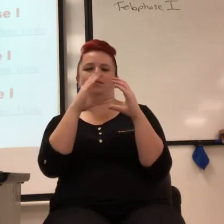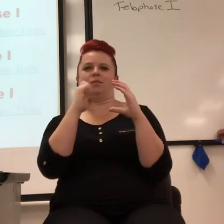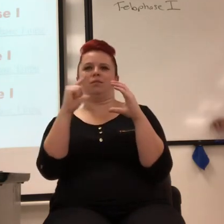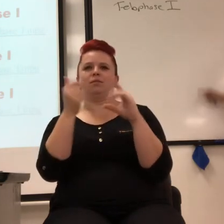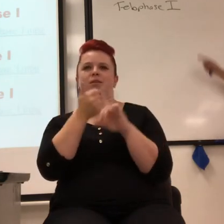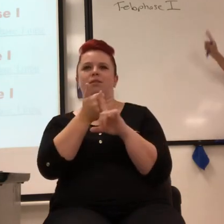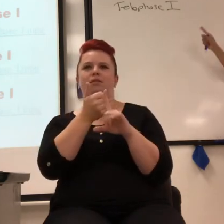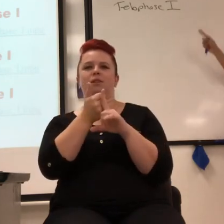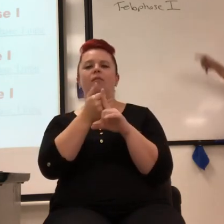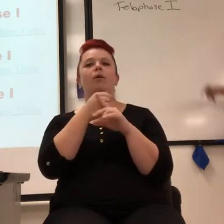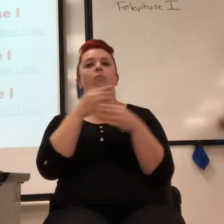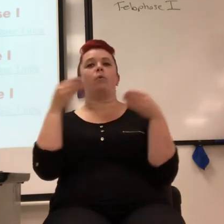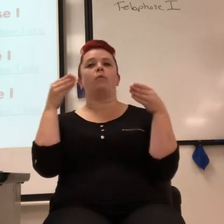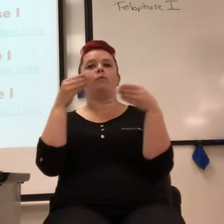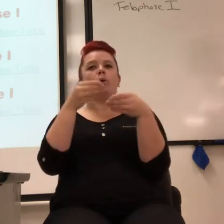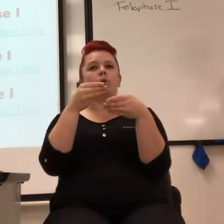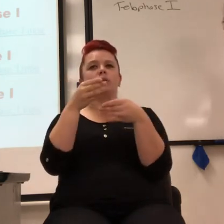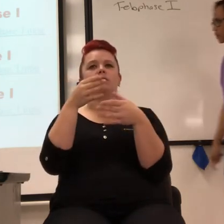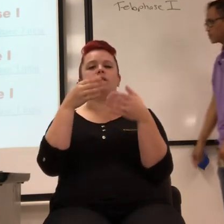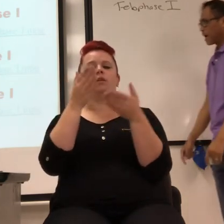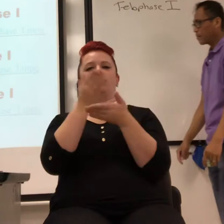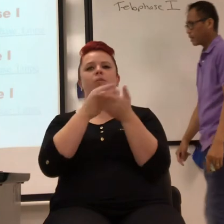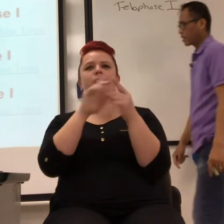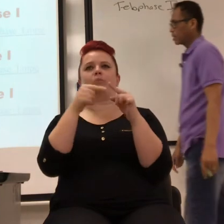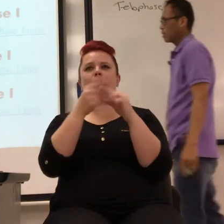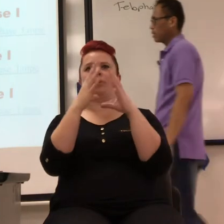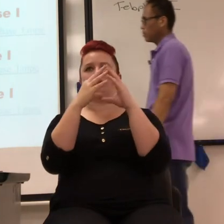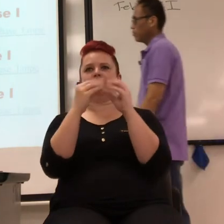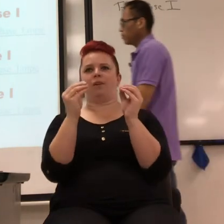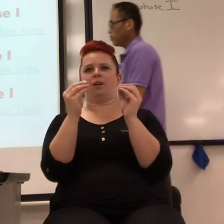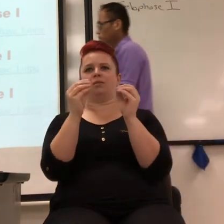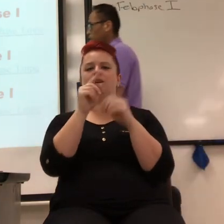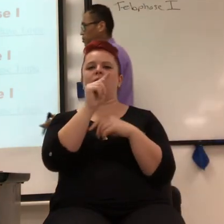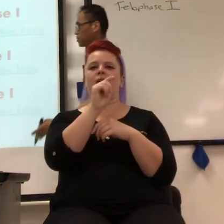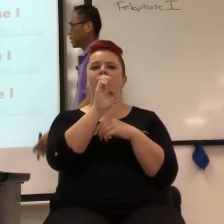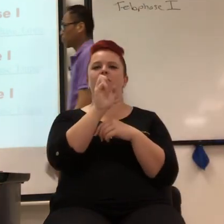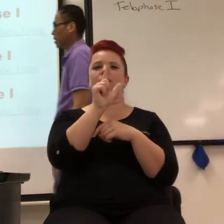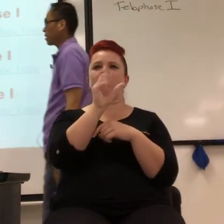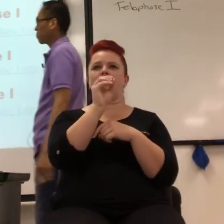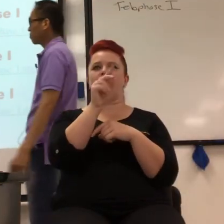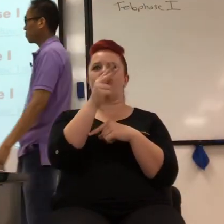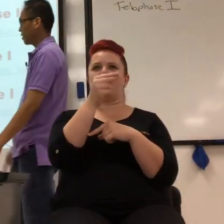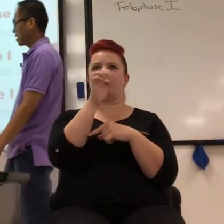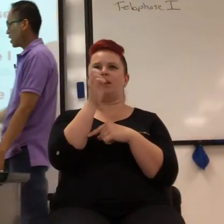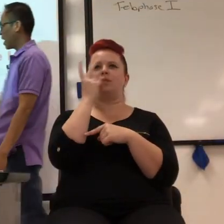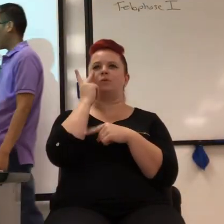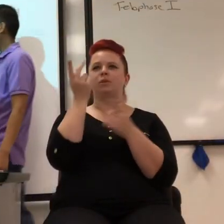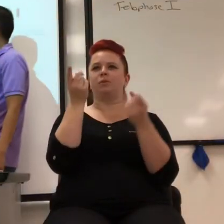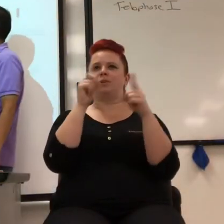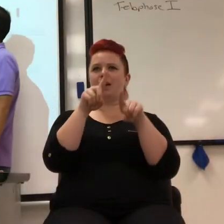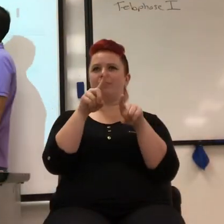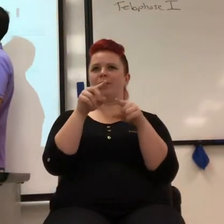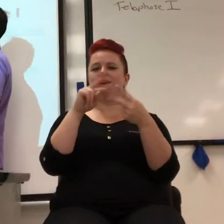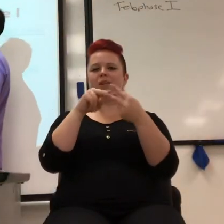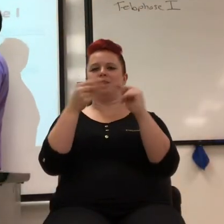part where it divides. And in telophase one, look what's happening. You finish separating the DNA.